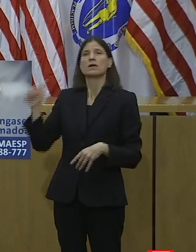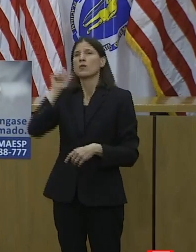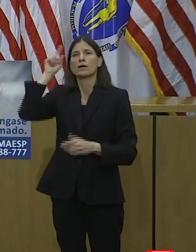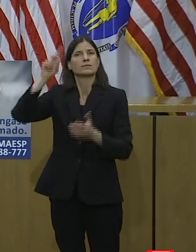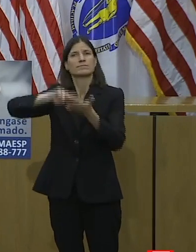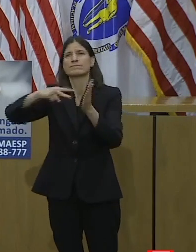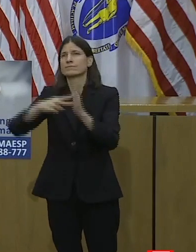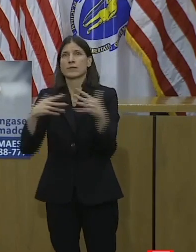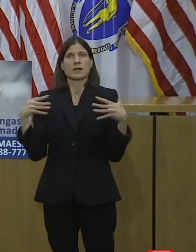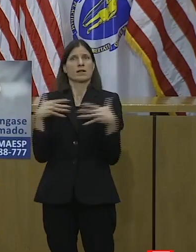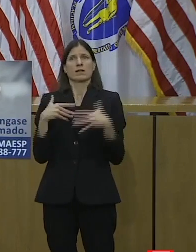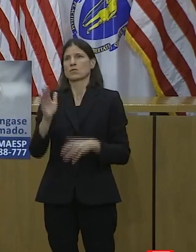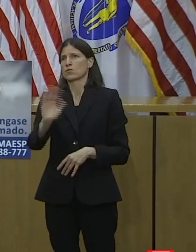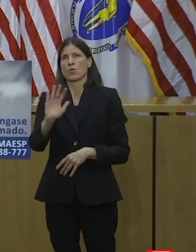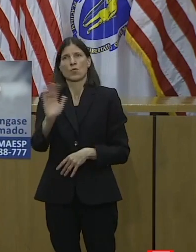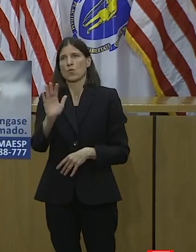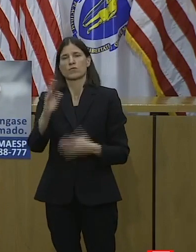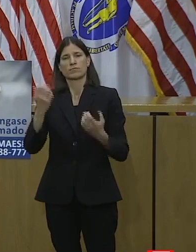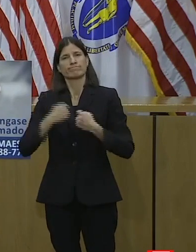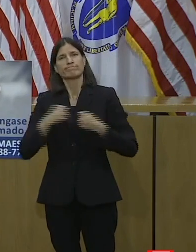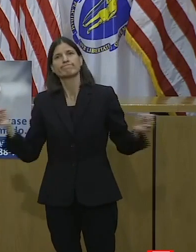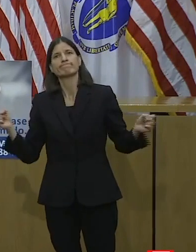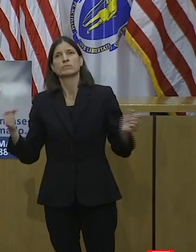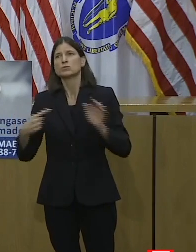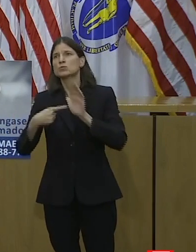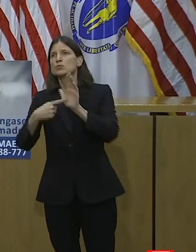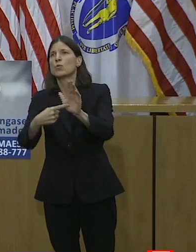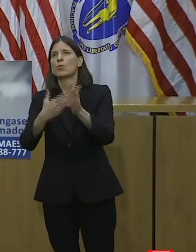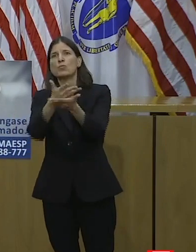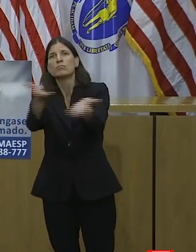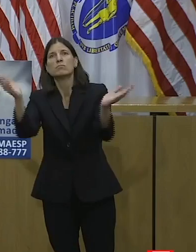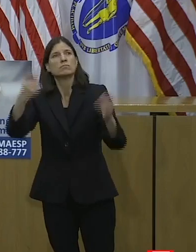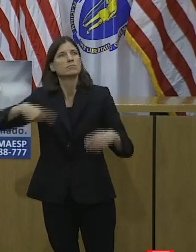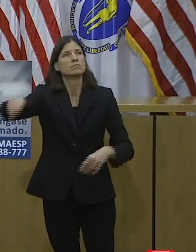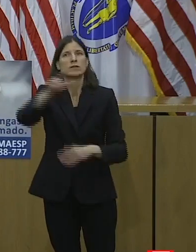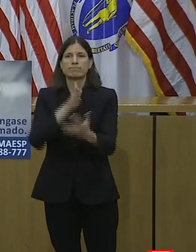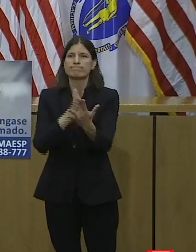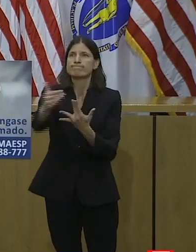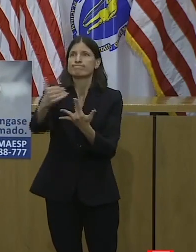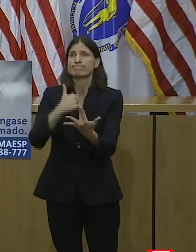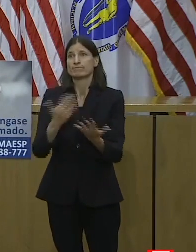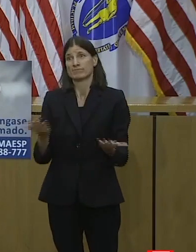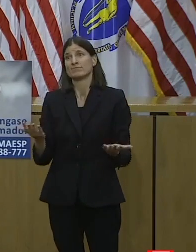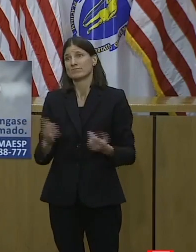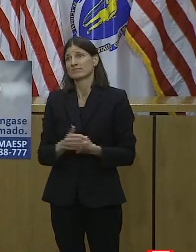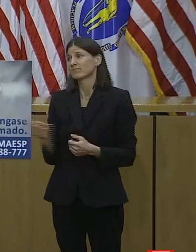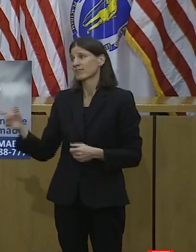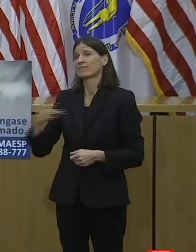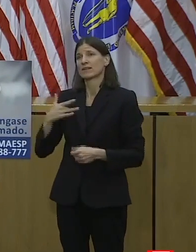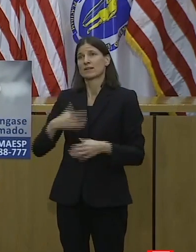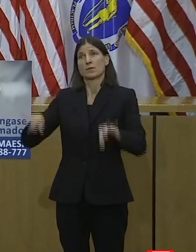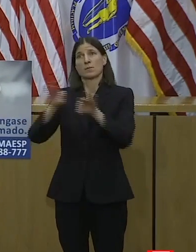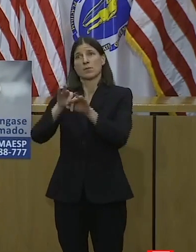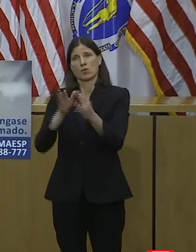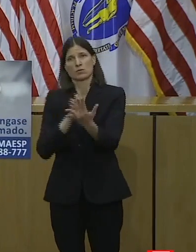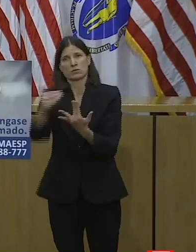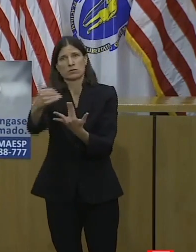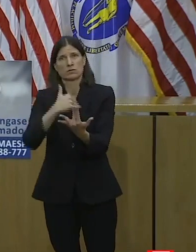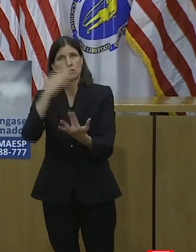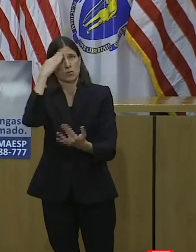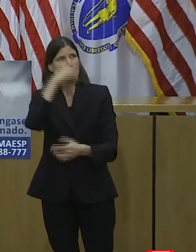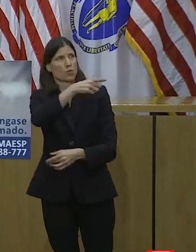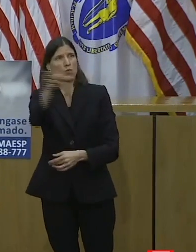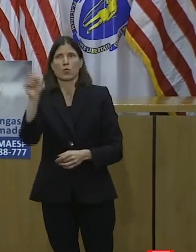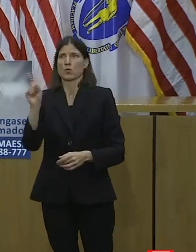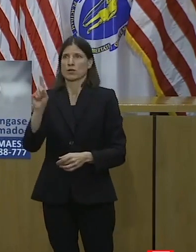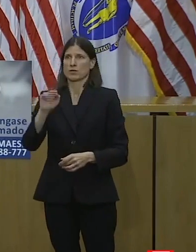of us information. For me, it's really around identification of potential hotspots. Will this data be retroactive to the beginning of